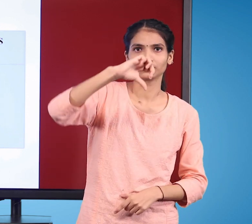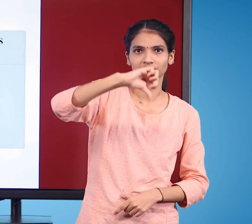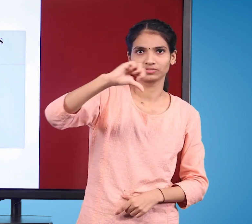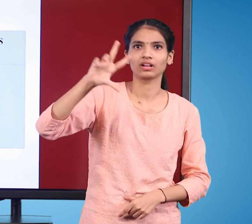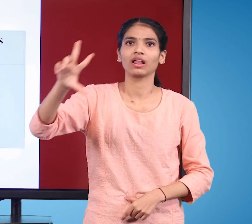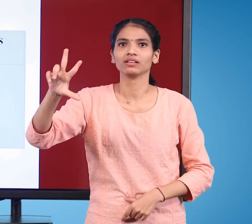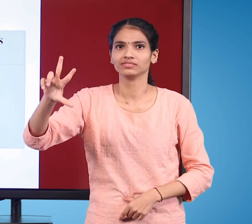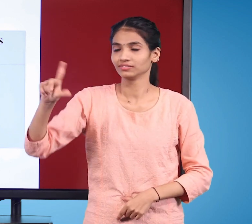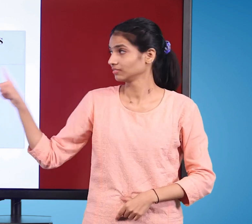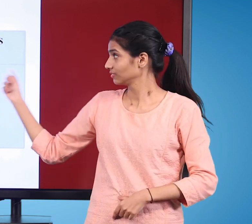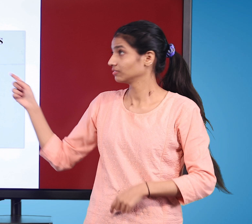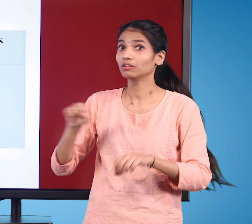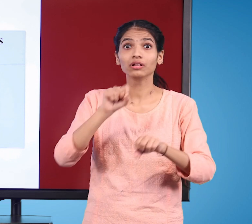1998, 800.